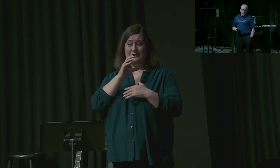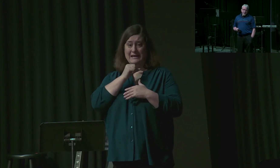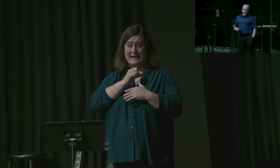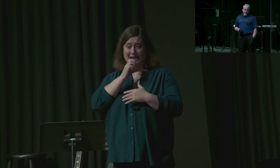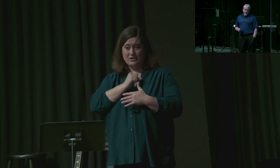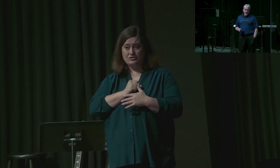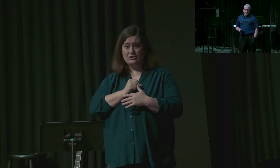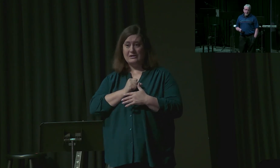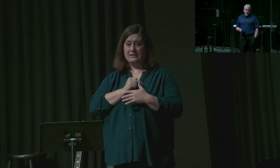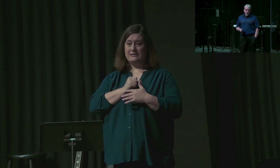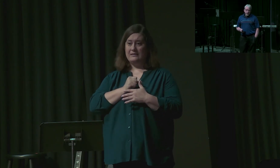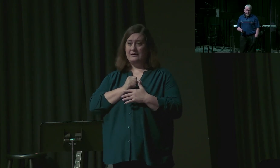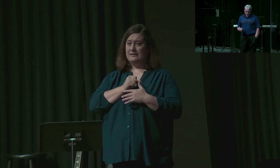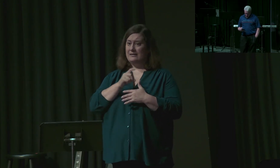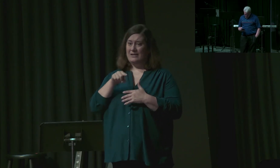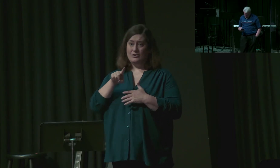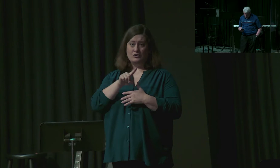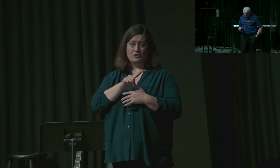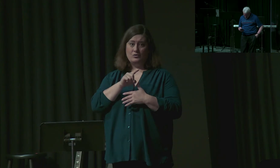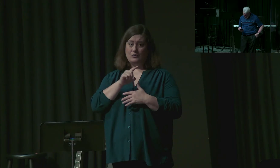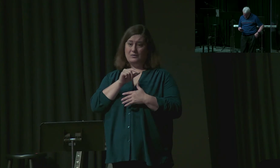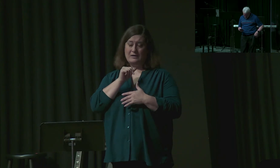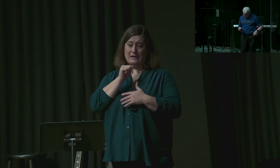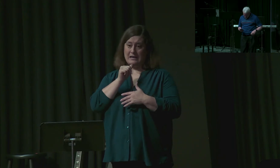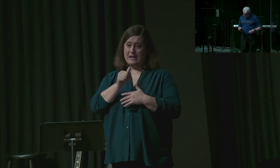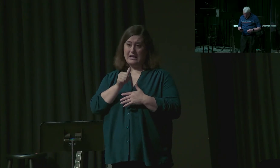and expectations that are withering away.